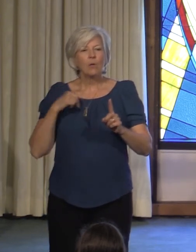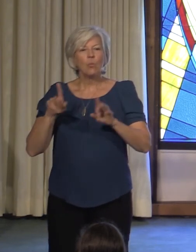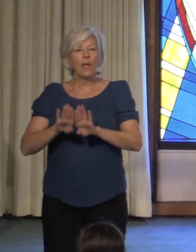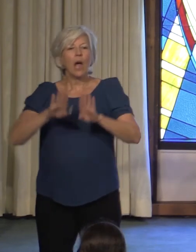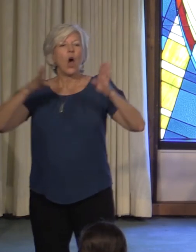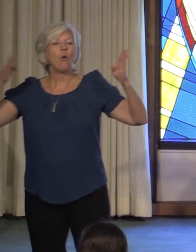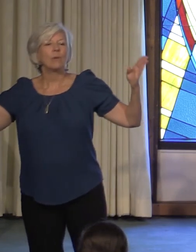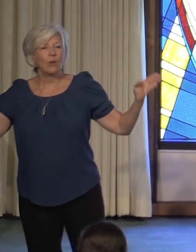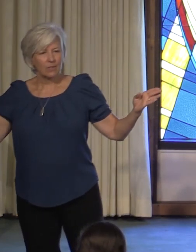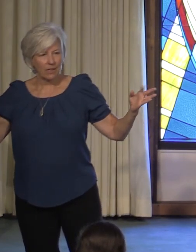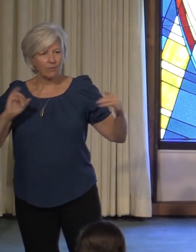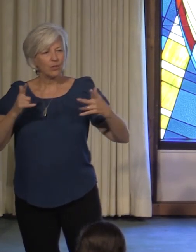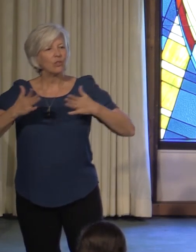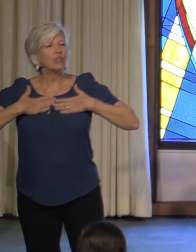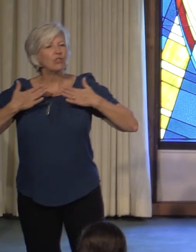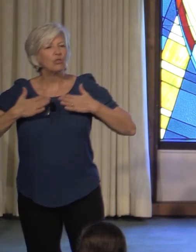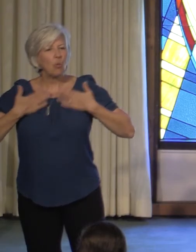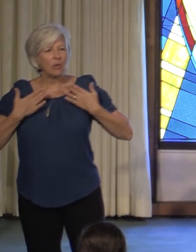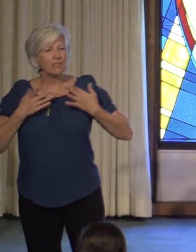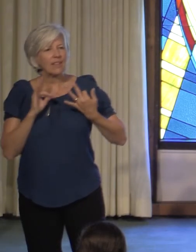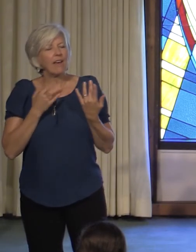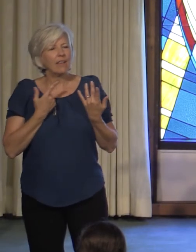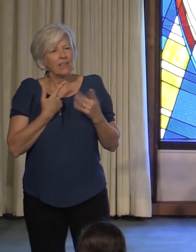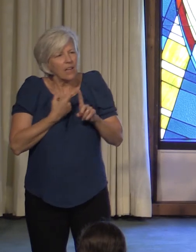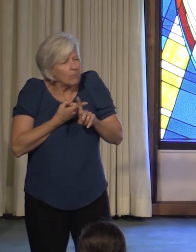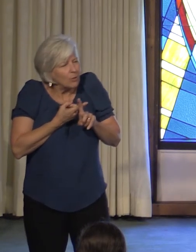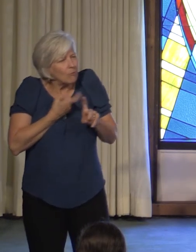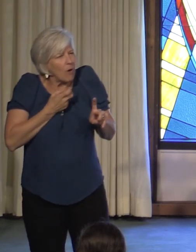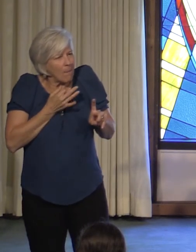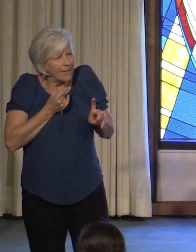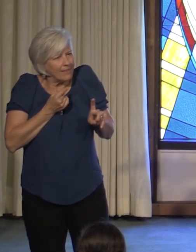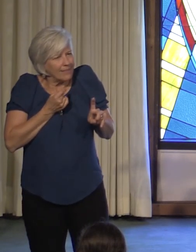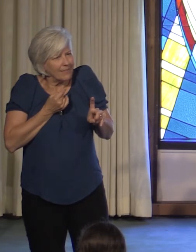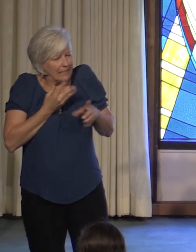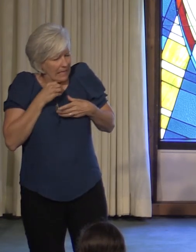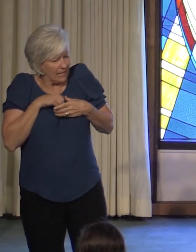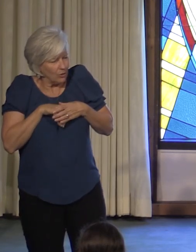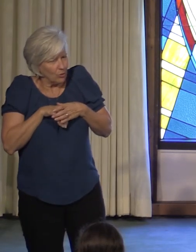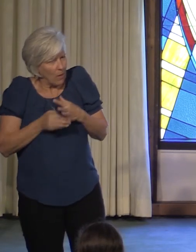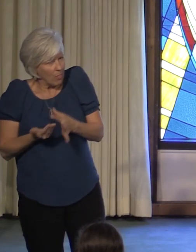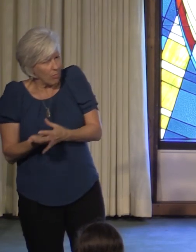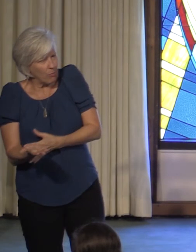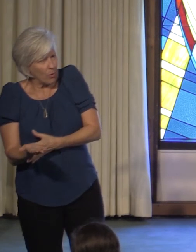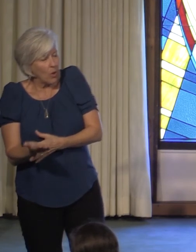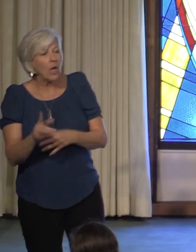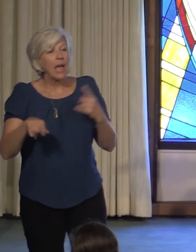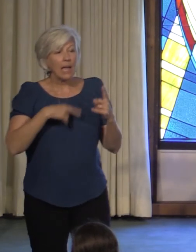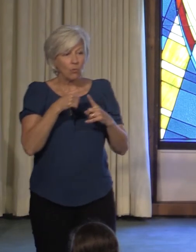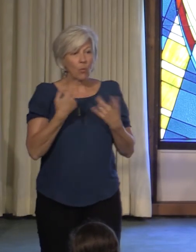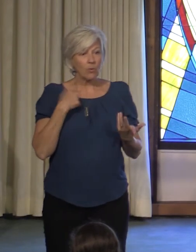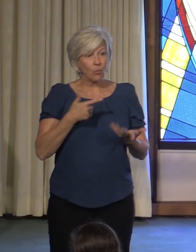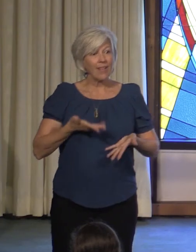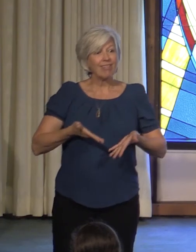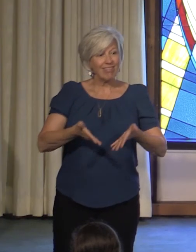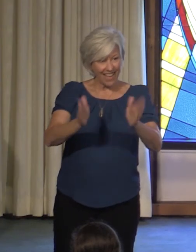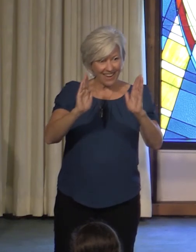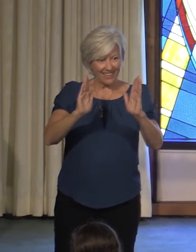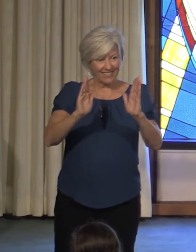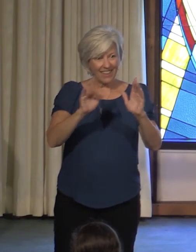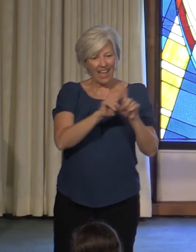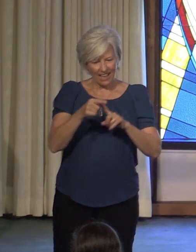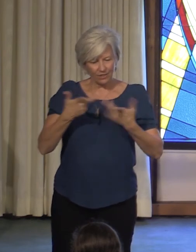flows from it into and through, and when we let it, as our lives. Please